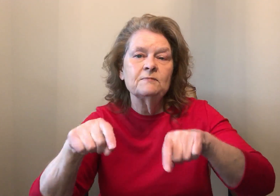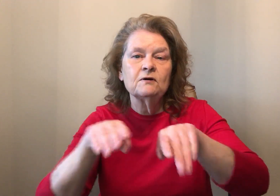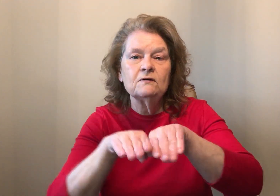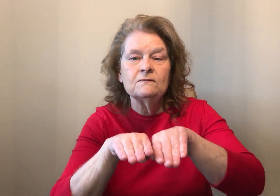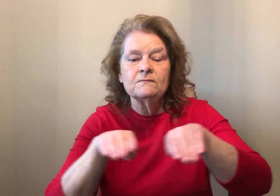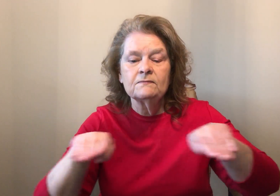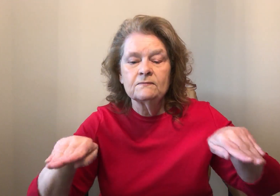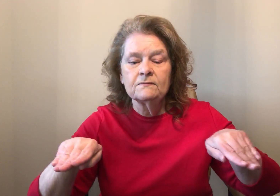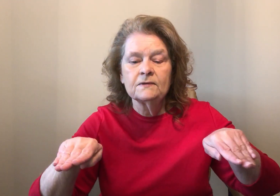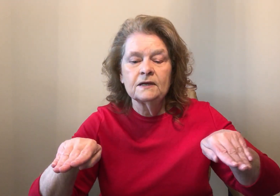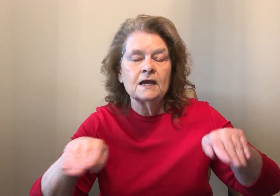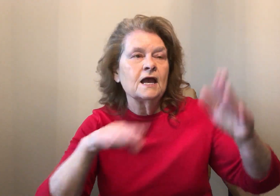table